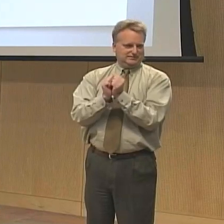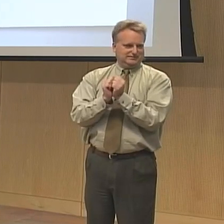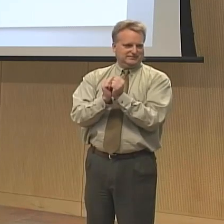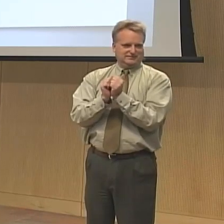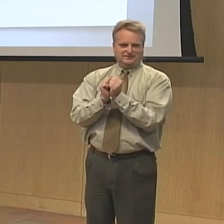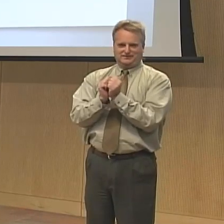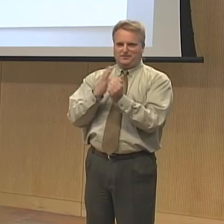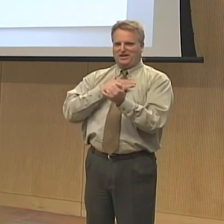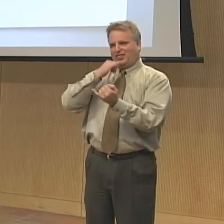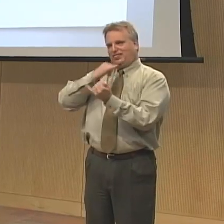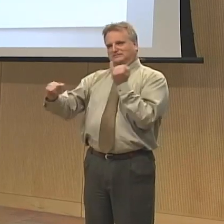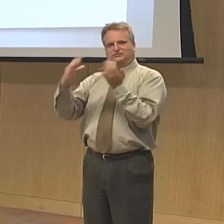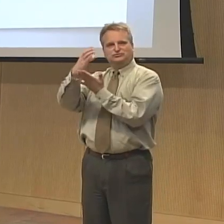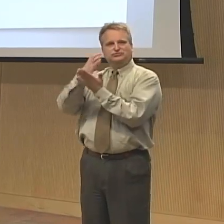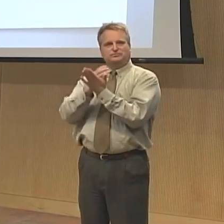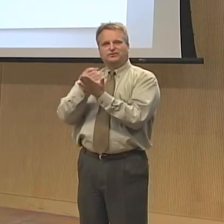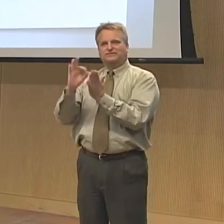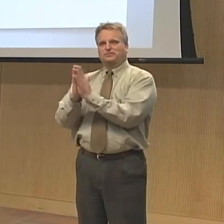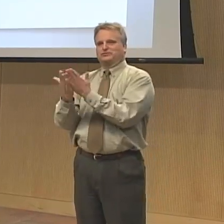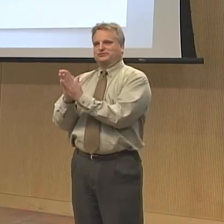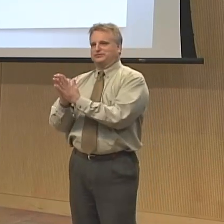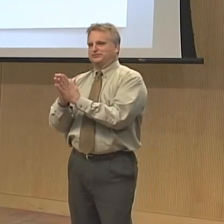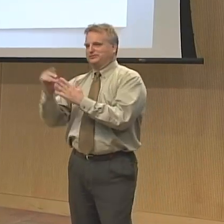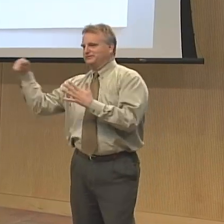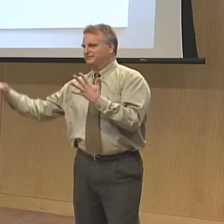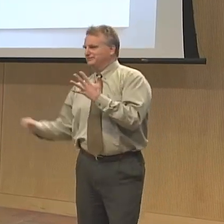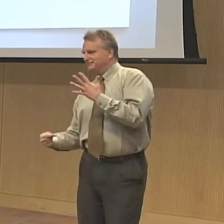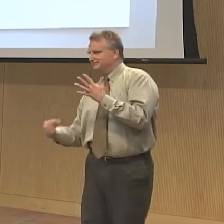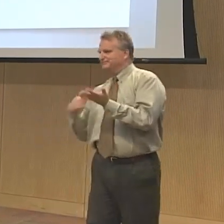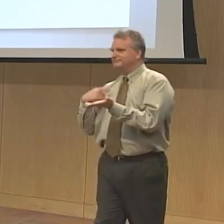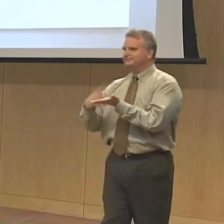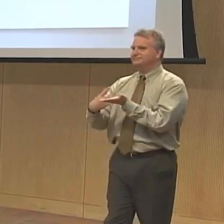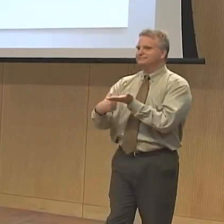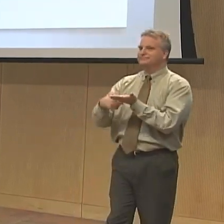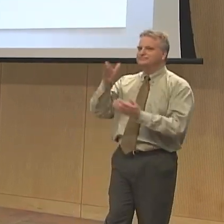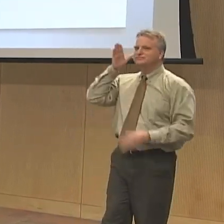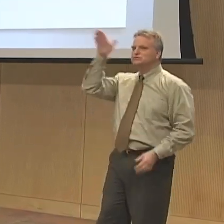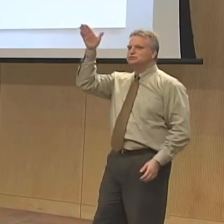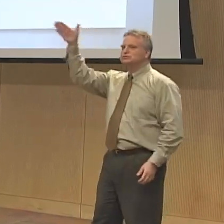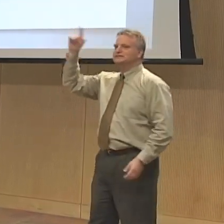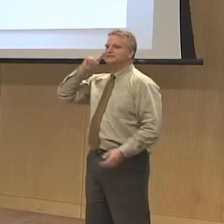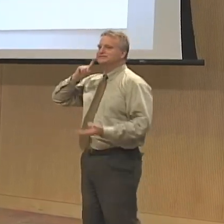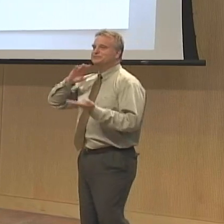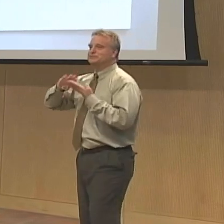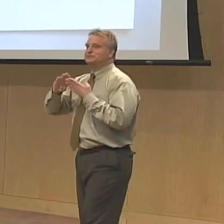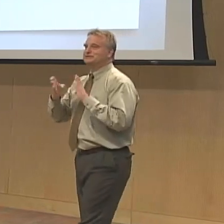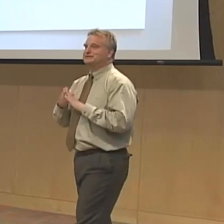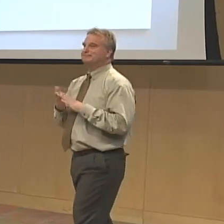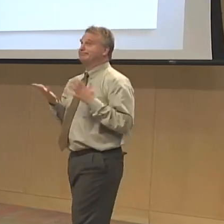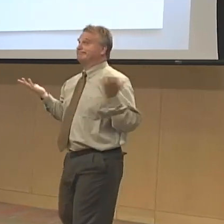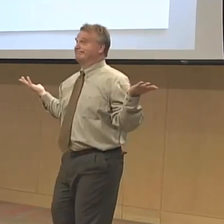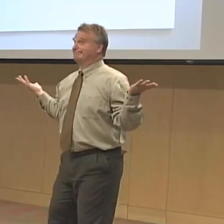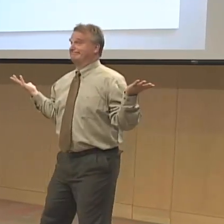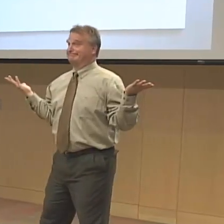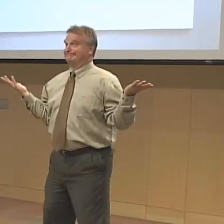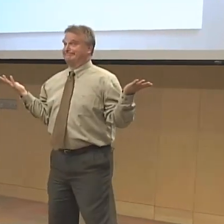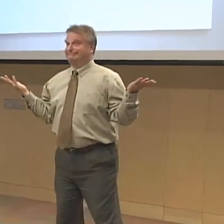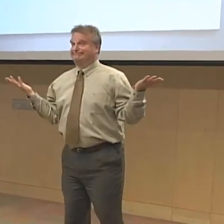I'd like to talk about my last chapter in the book, and that has to do with the